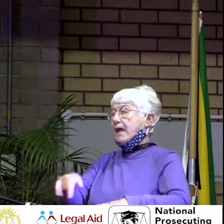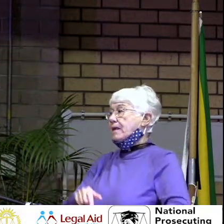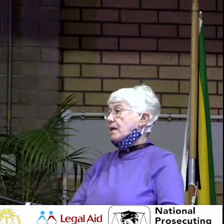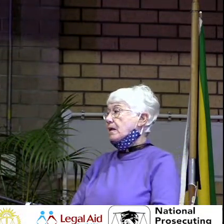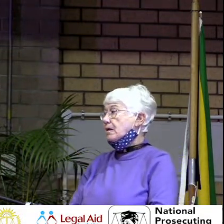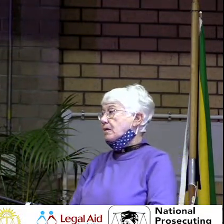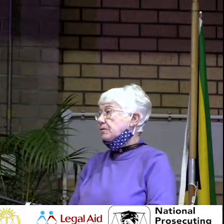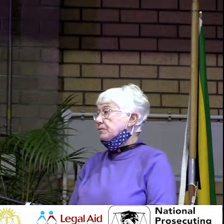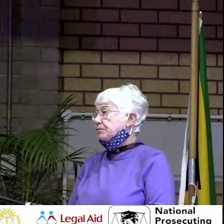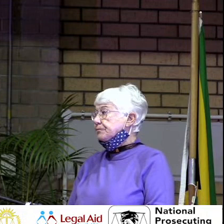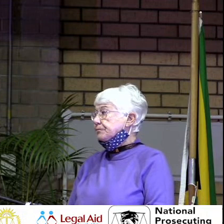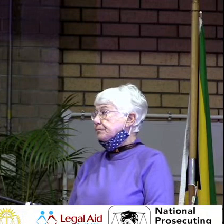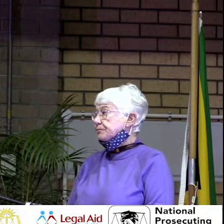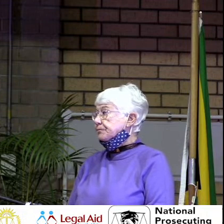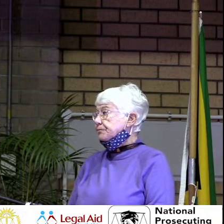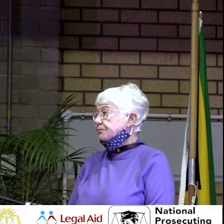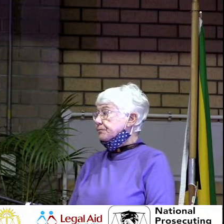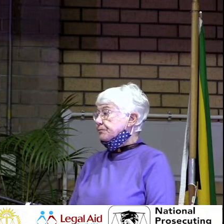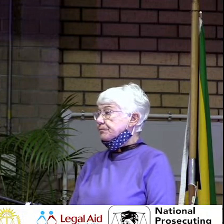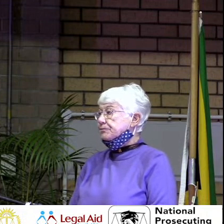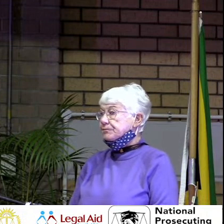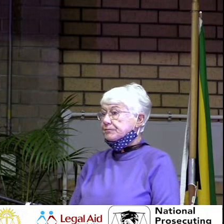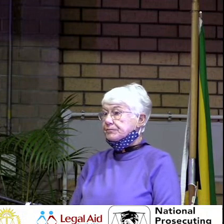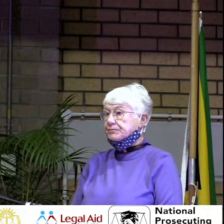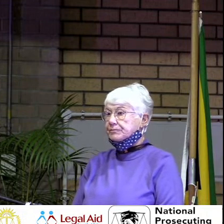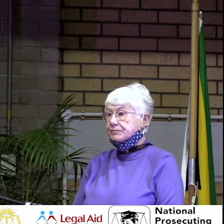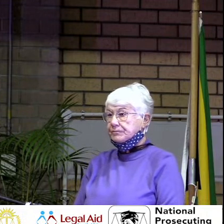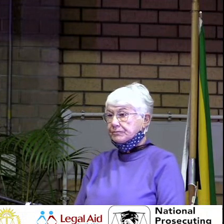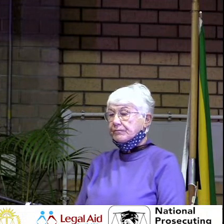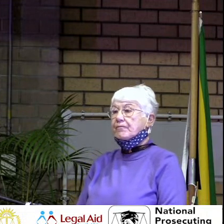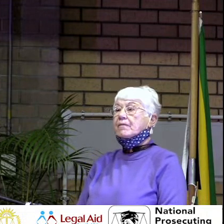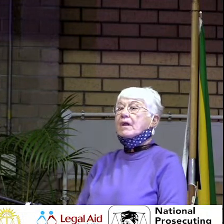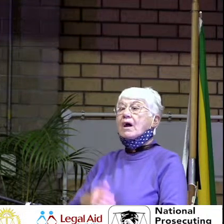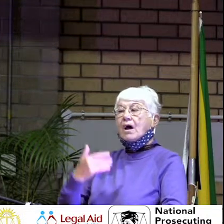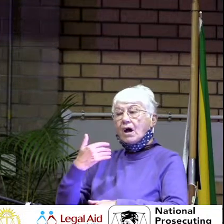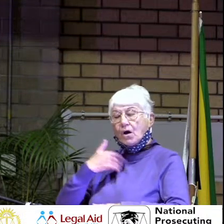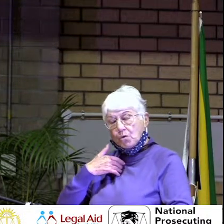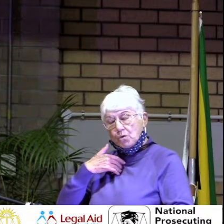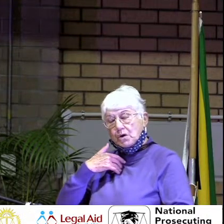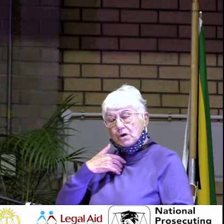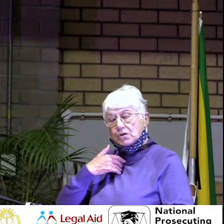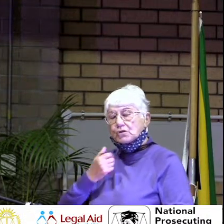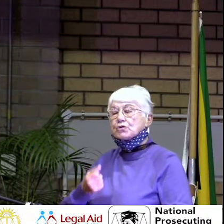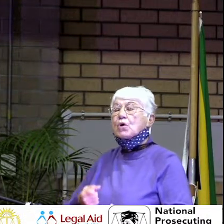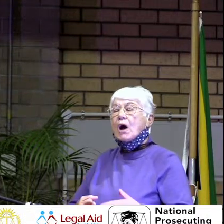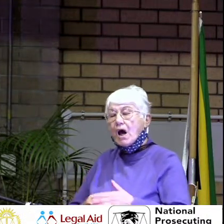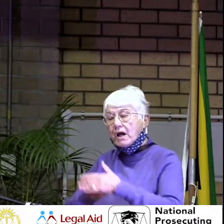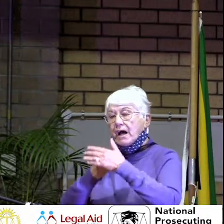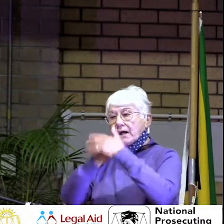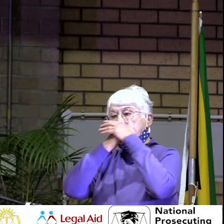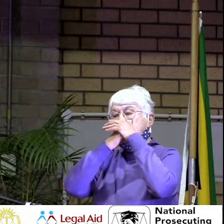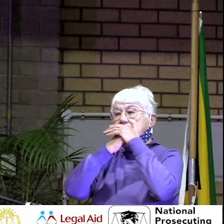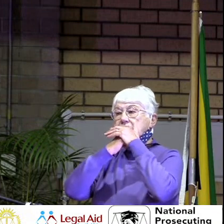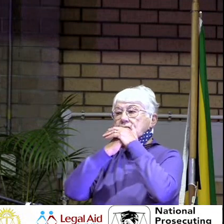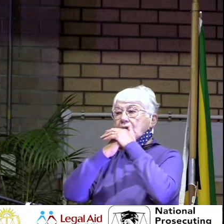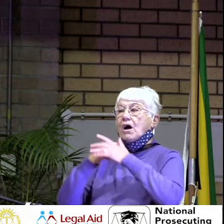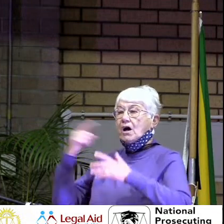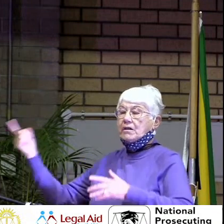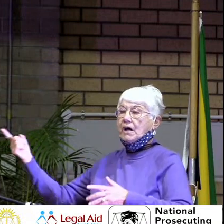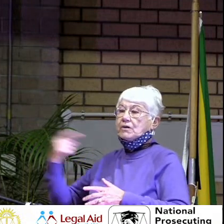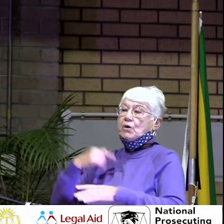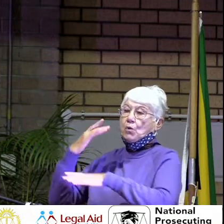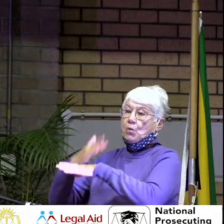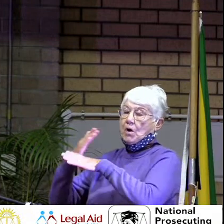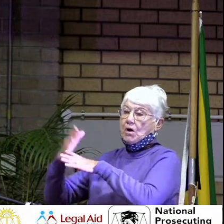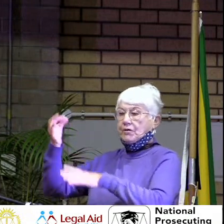Your presence gives us courage as employees of government to wake up every day and work hard to ensure